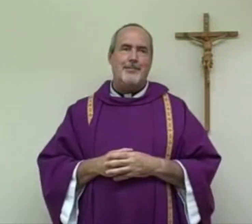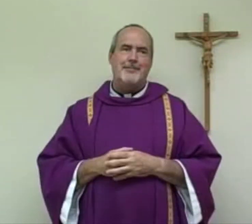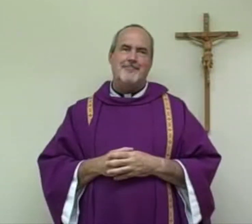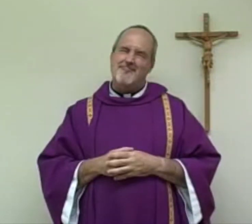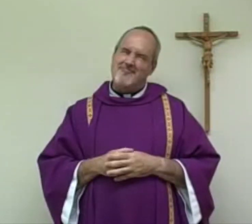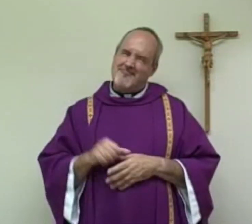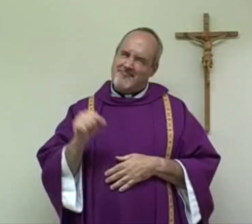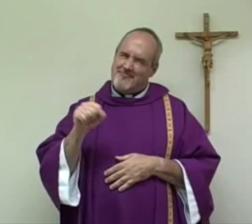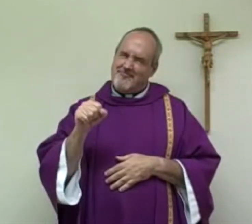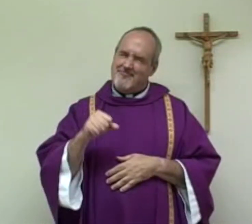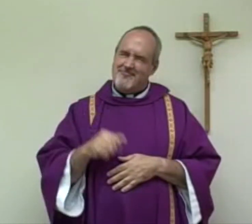that.